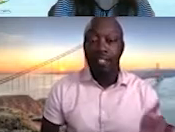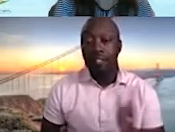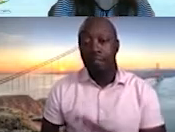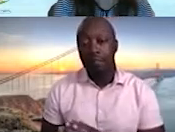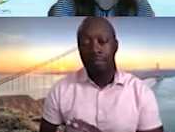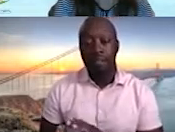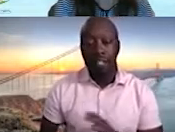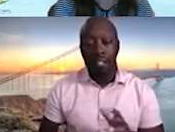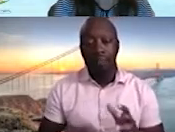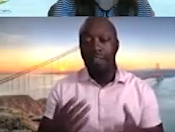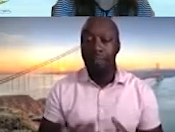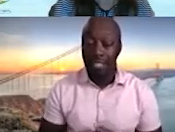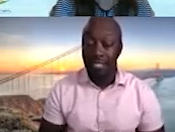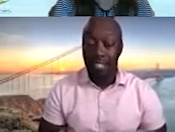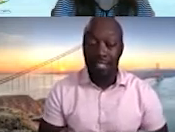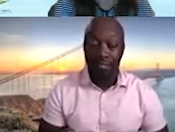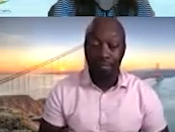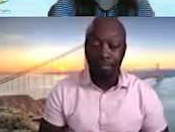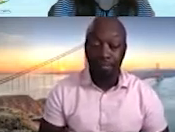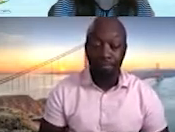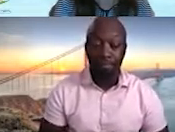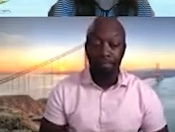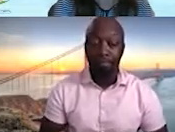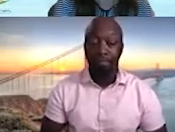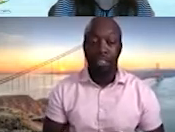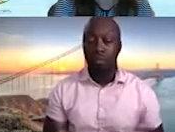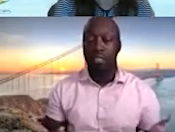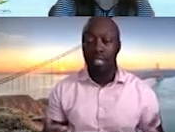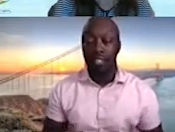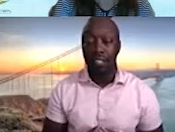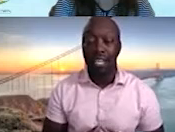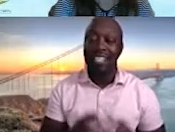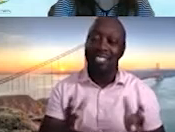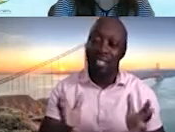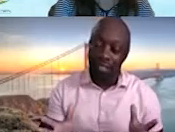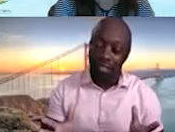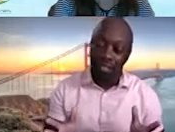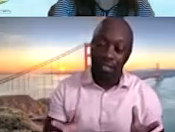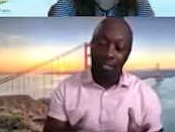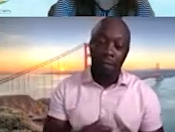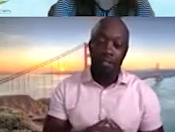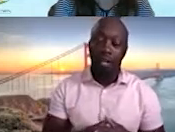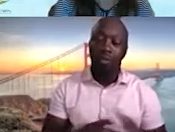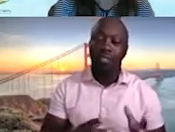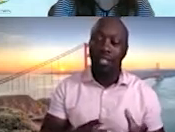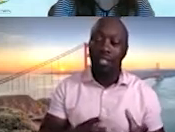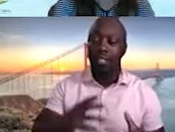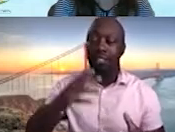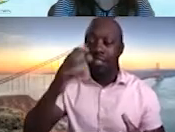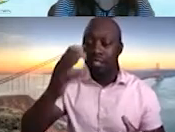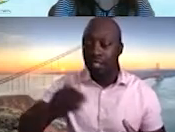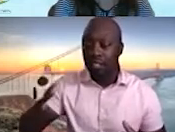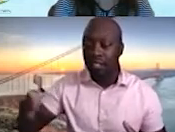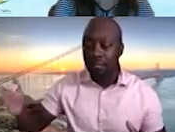sign, 5 minutes a day. Just 1 sign in a sentence. So not 1